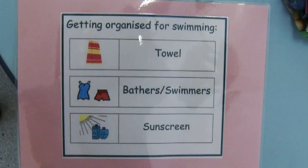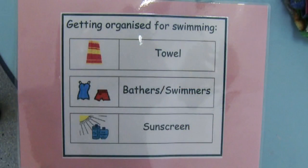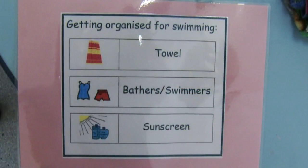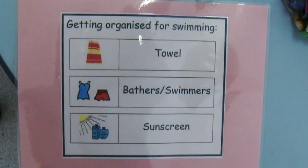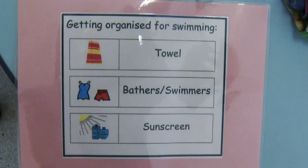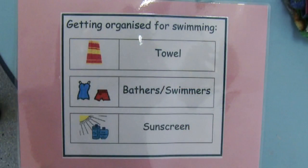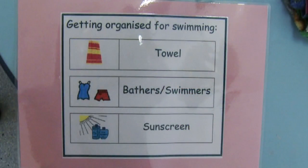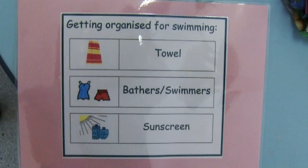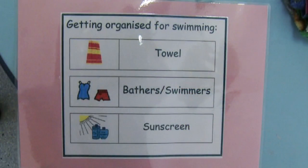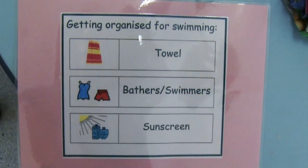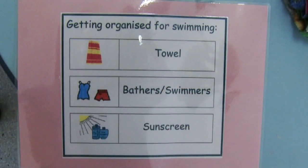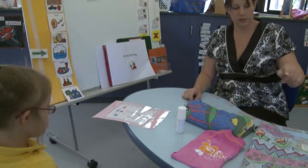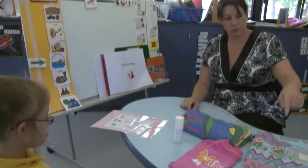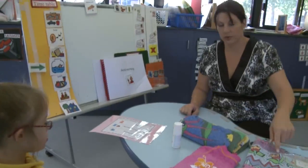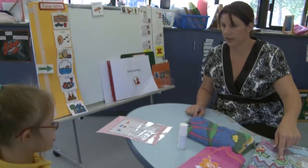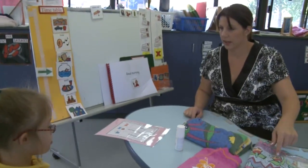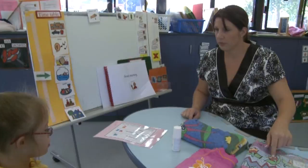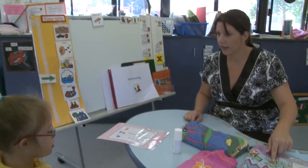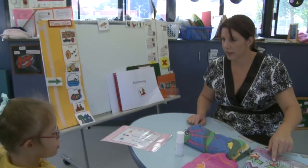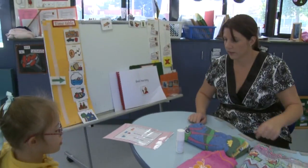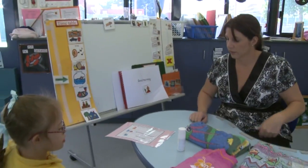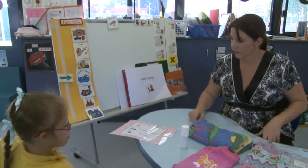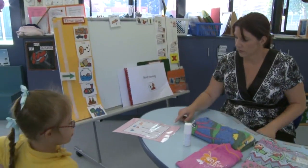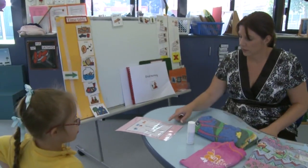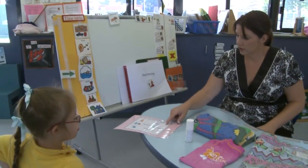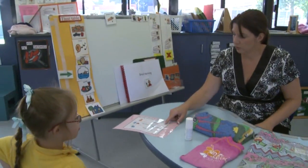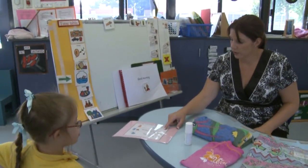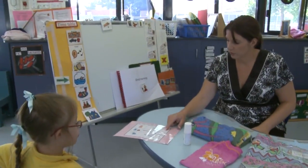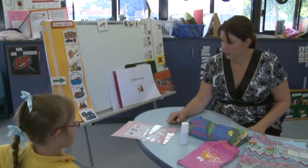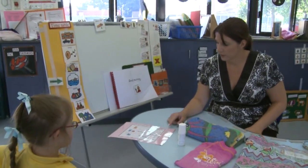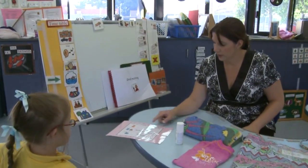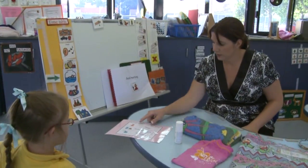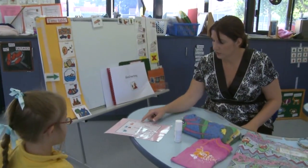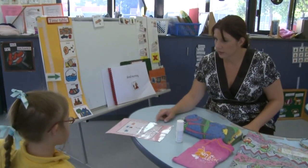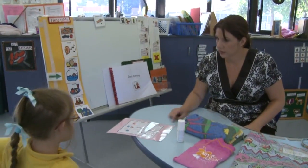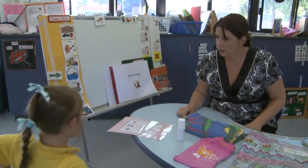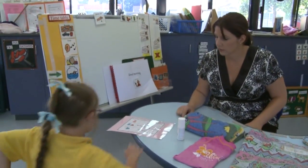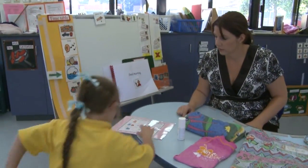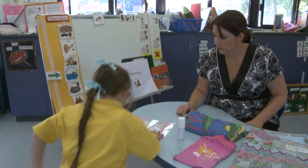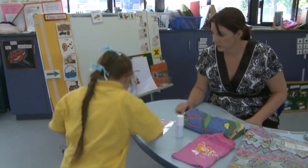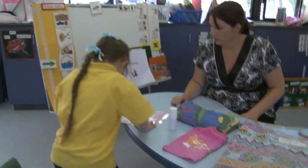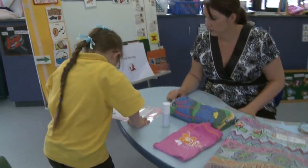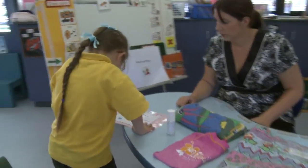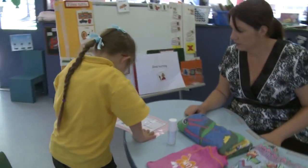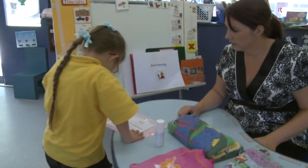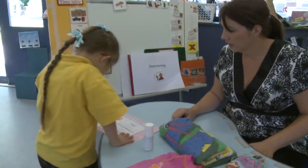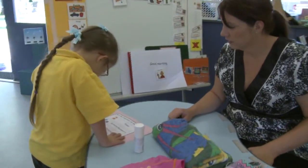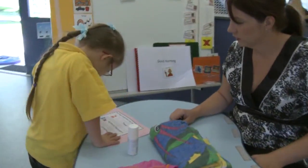and our sunscreen, and we need to put it in our bag. An activity checklist is a visual system that identifies the materials